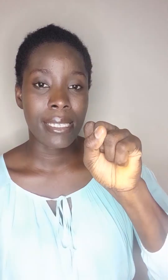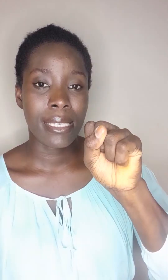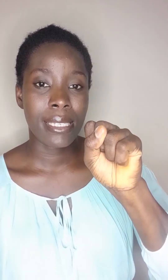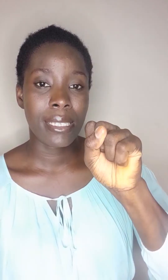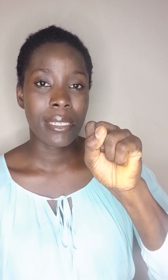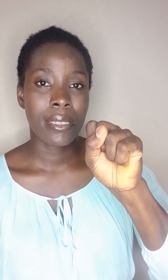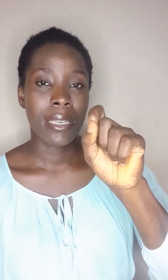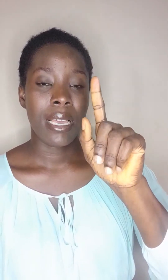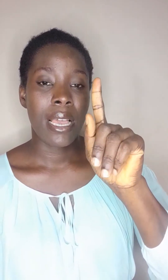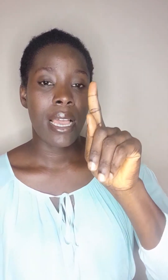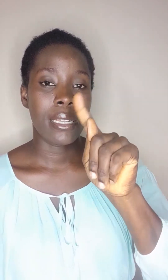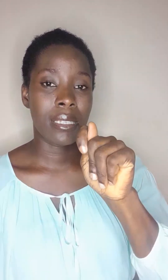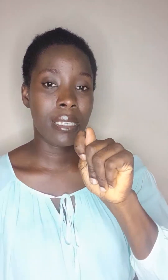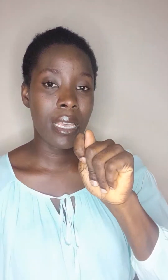S, and T,